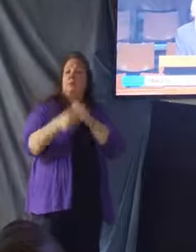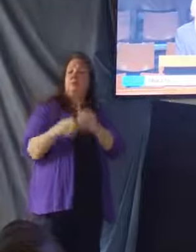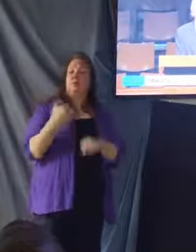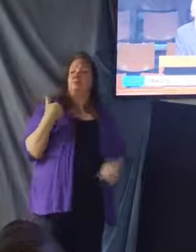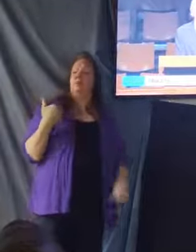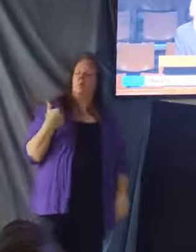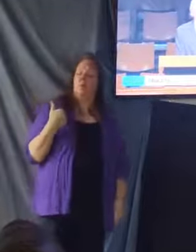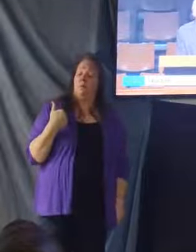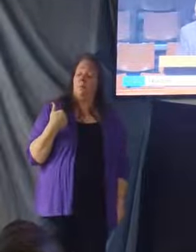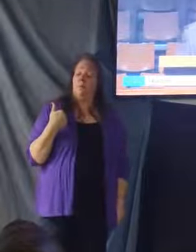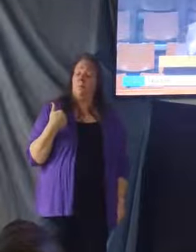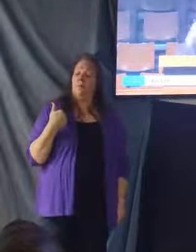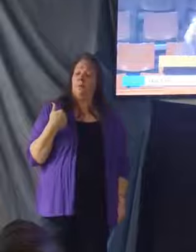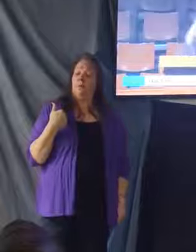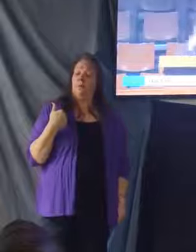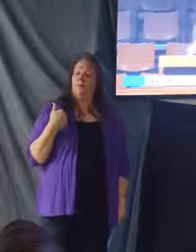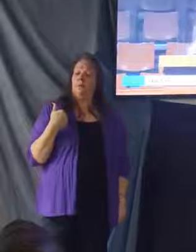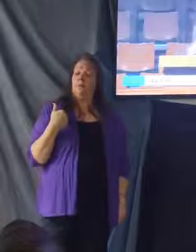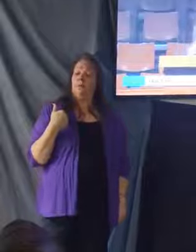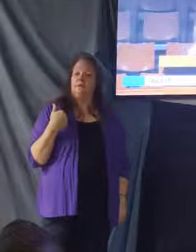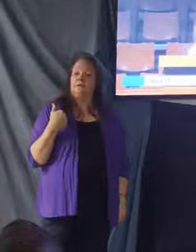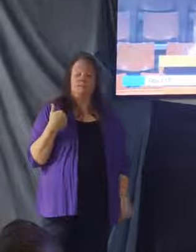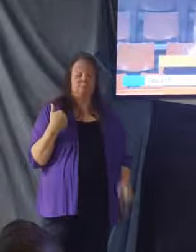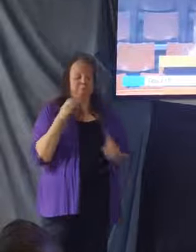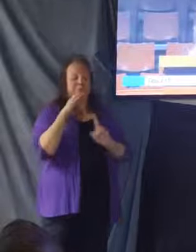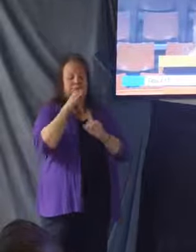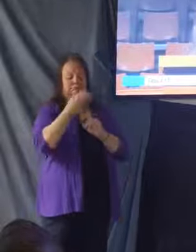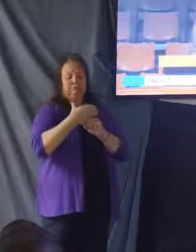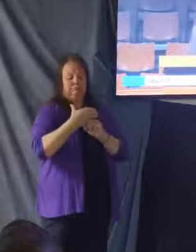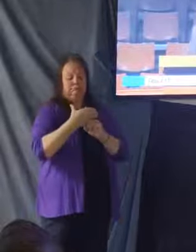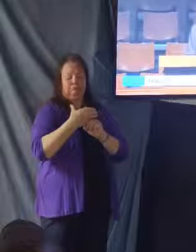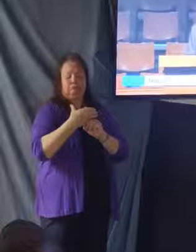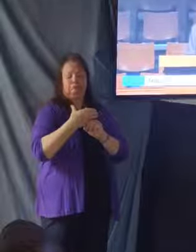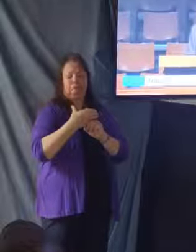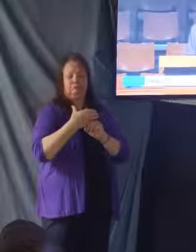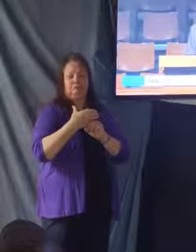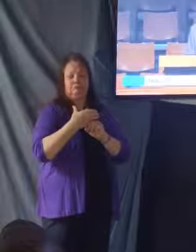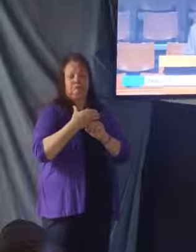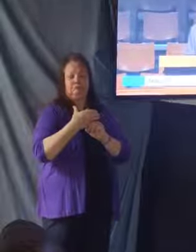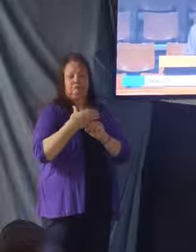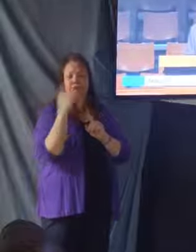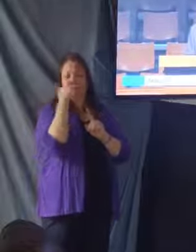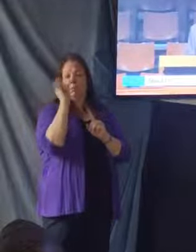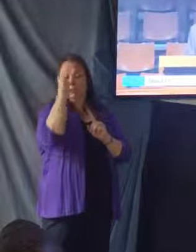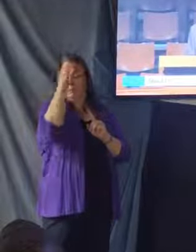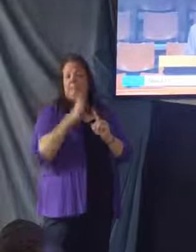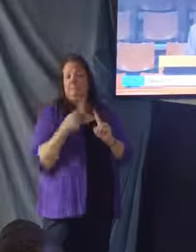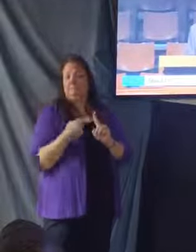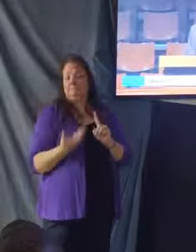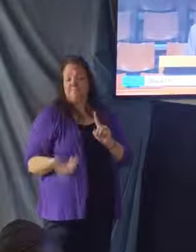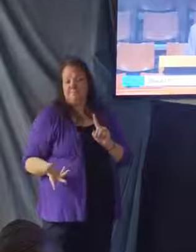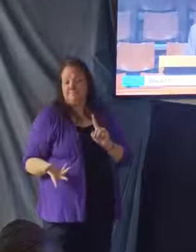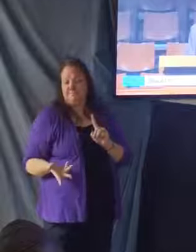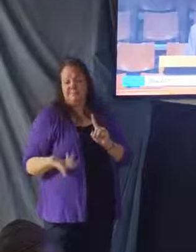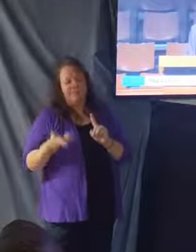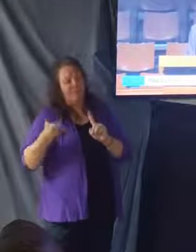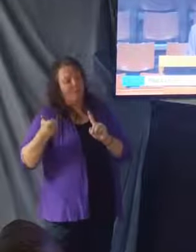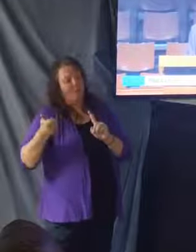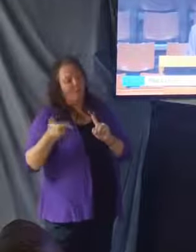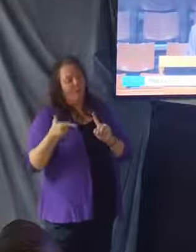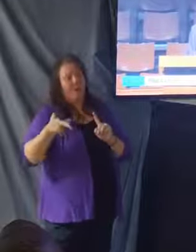ago, it was veiled in human flesh. All